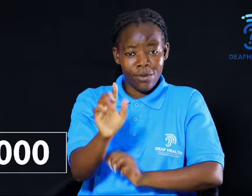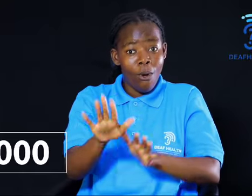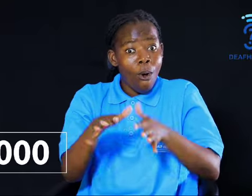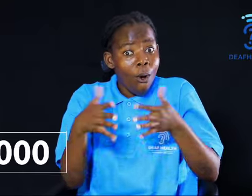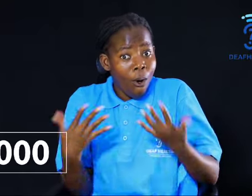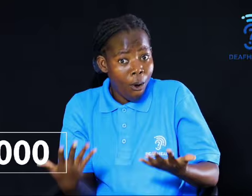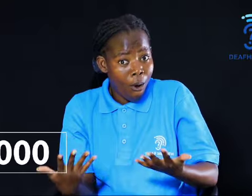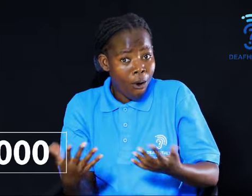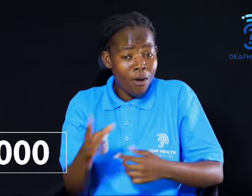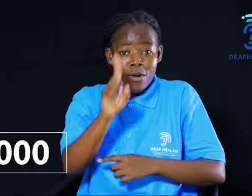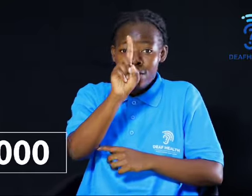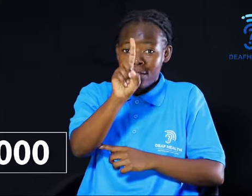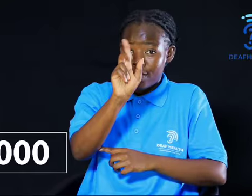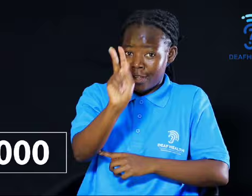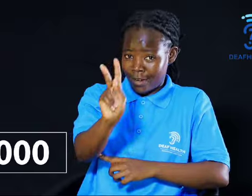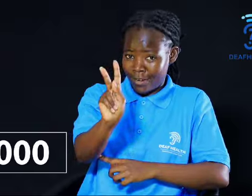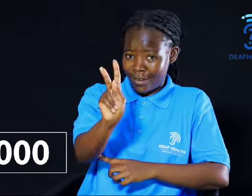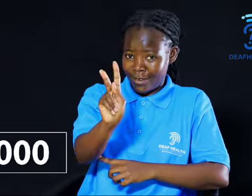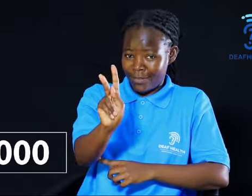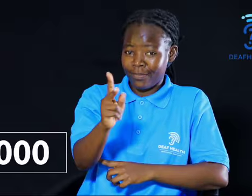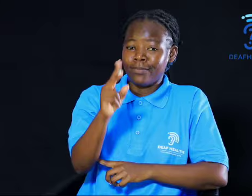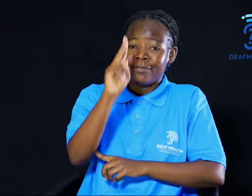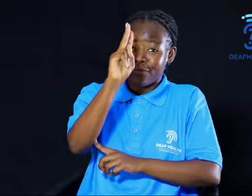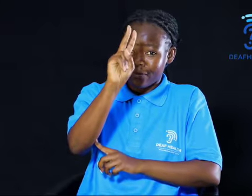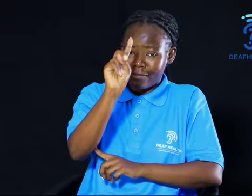1000, or 1K.